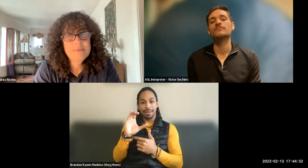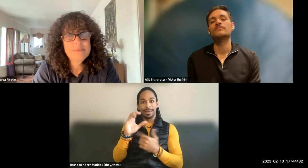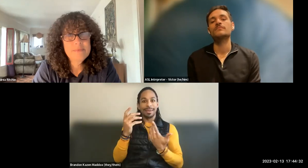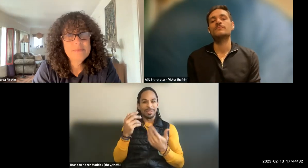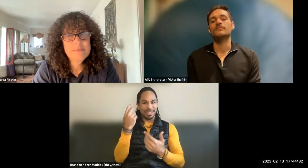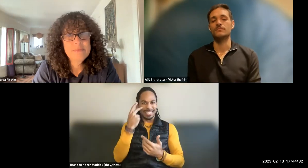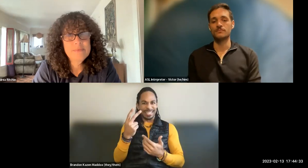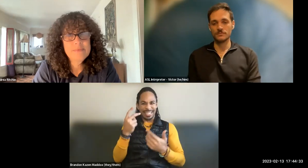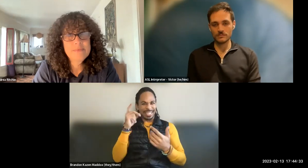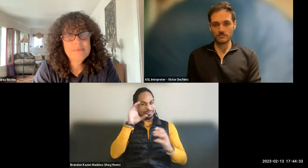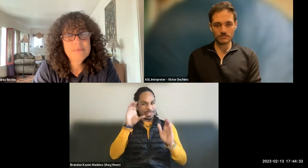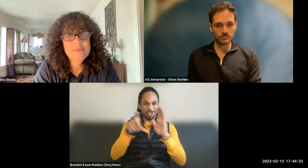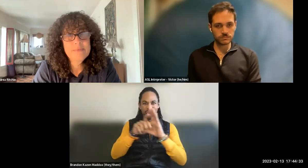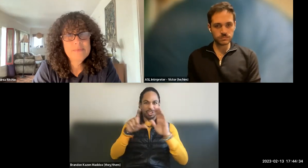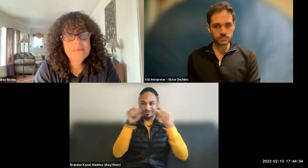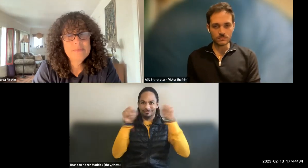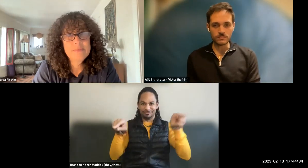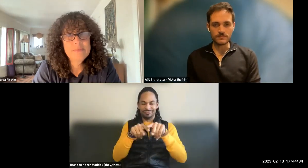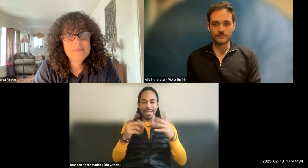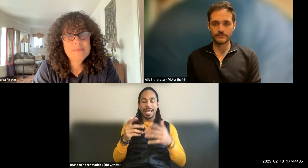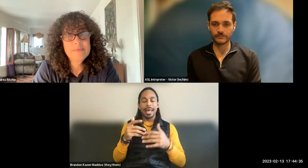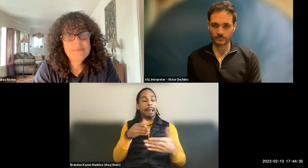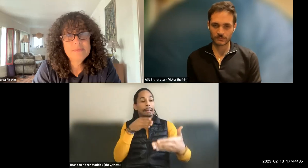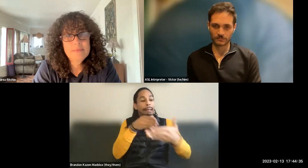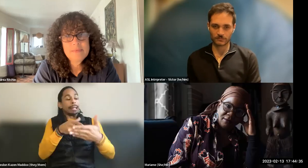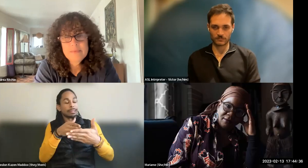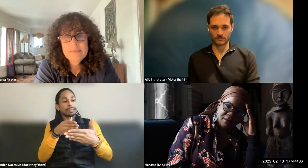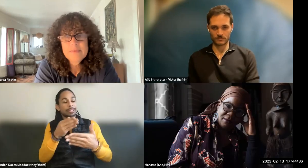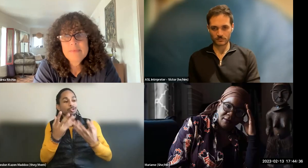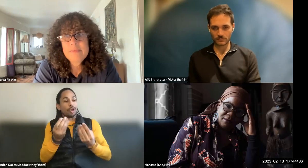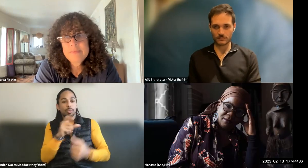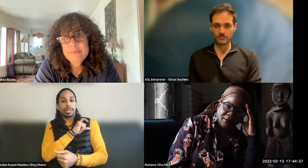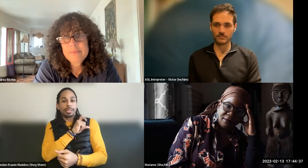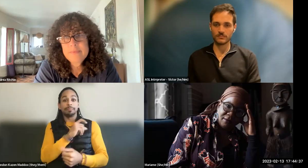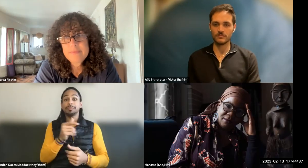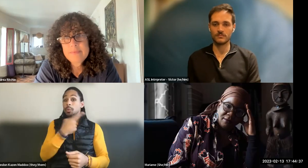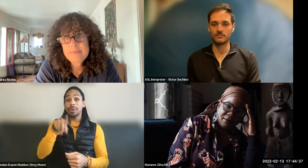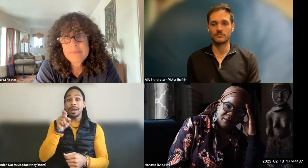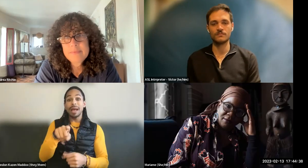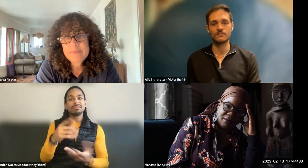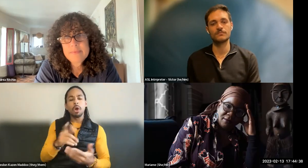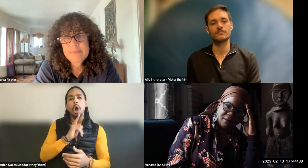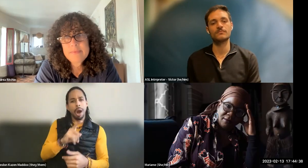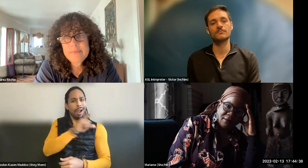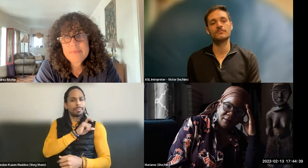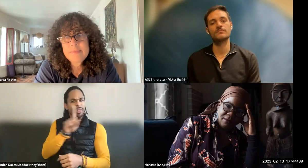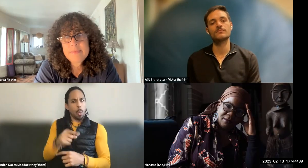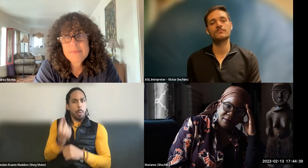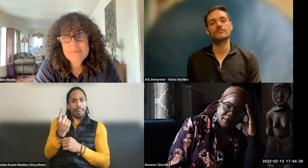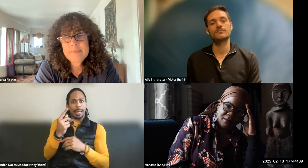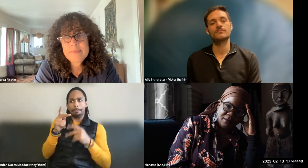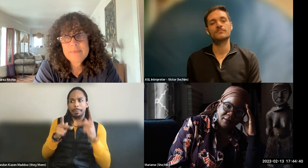soft policing. And it asks the question, are cops the only people who do the work of policing?